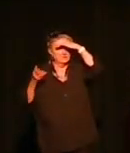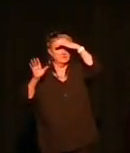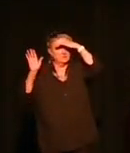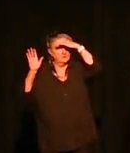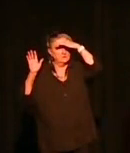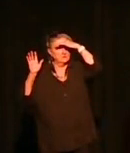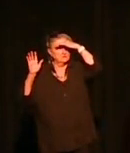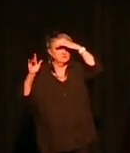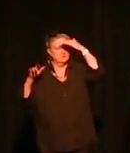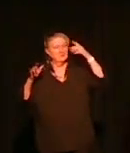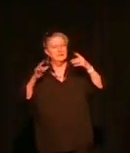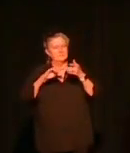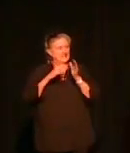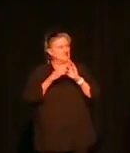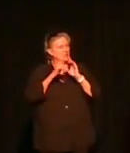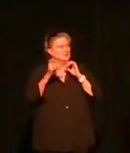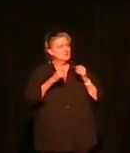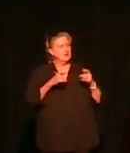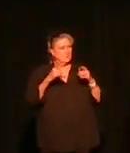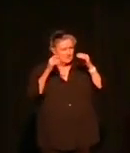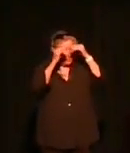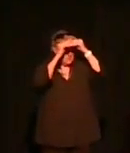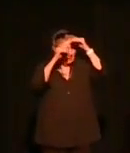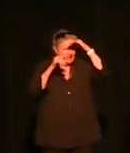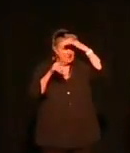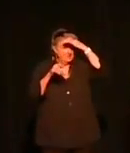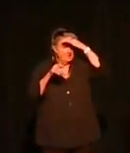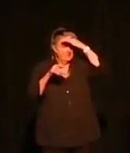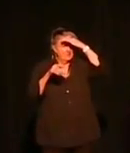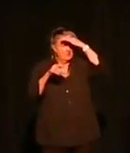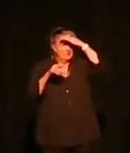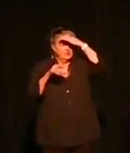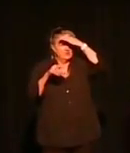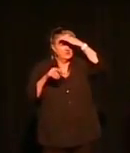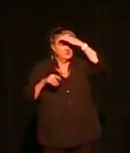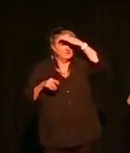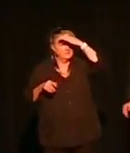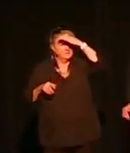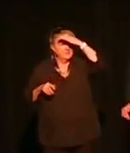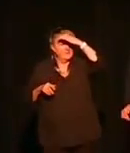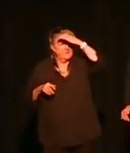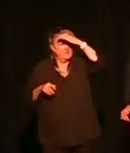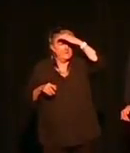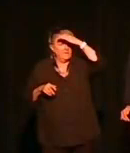All right, that's good. It means our questions are being answered. Is there one more? Oh, here we go, right in front.